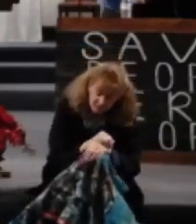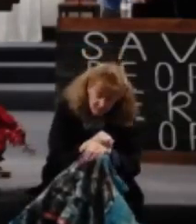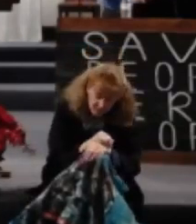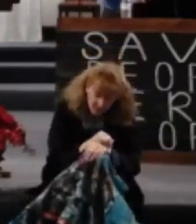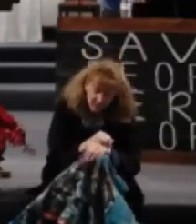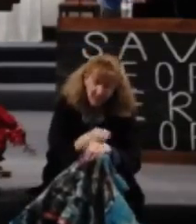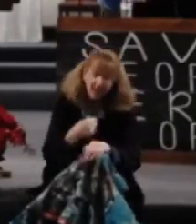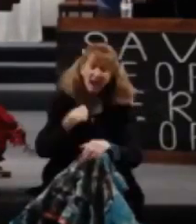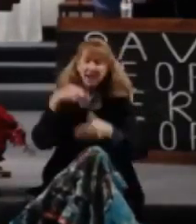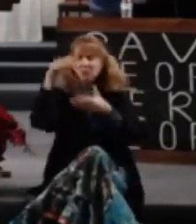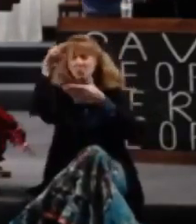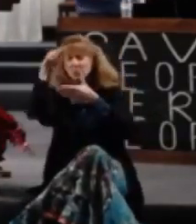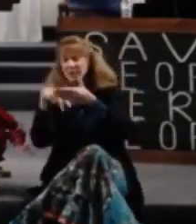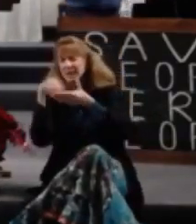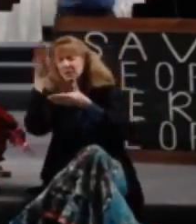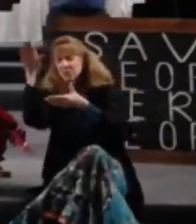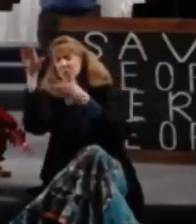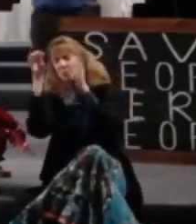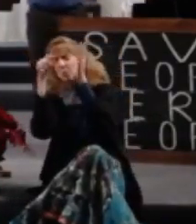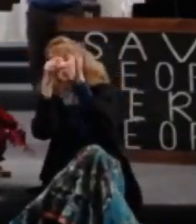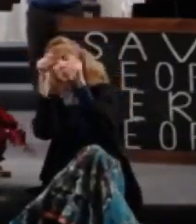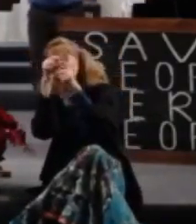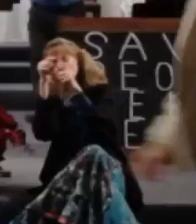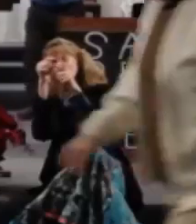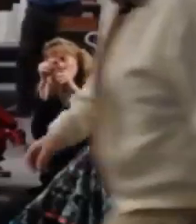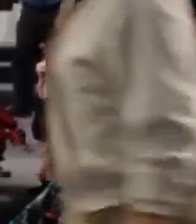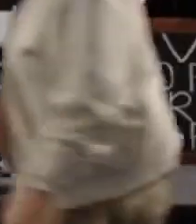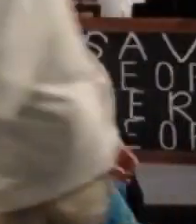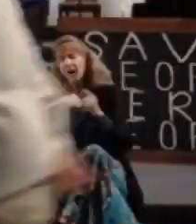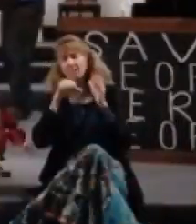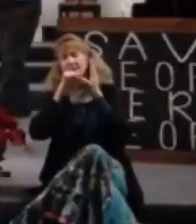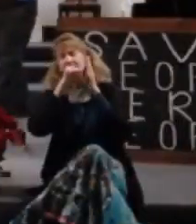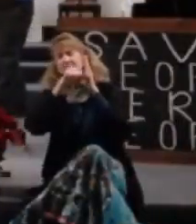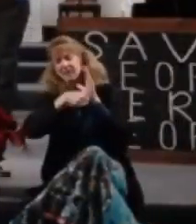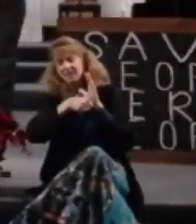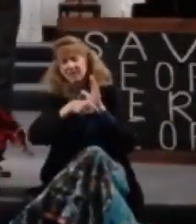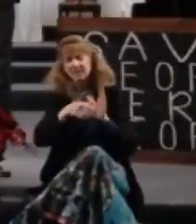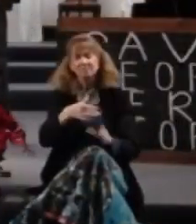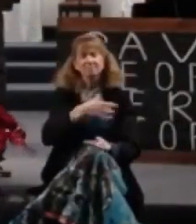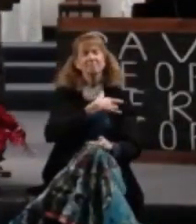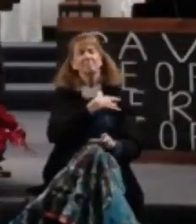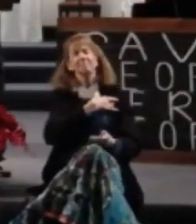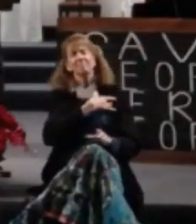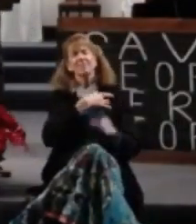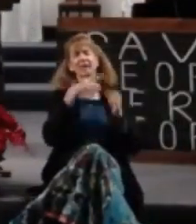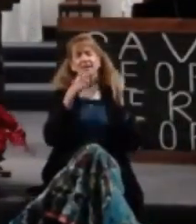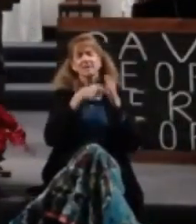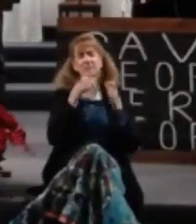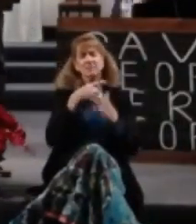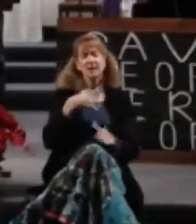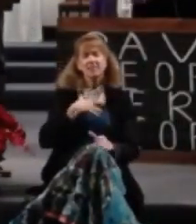I read your word and sometimes I am convicted. Sometimes I feel rebuked.